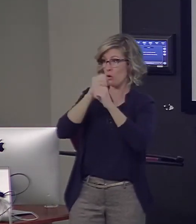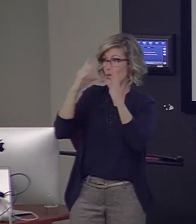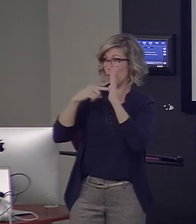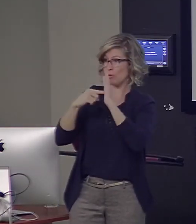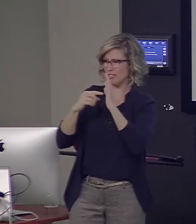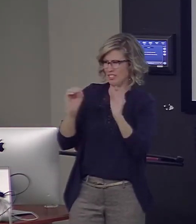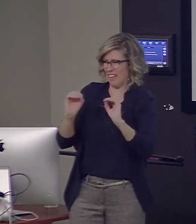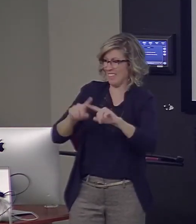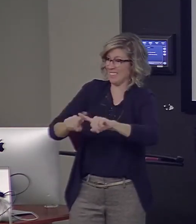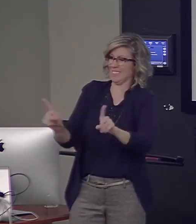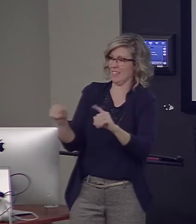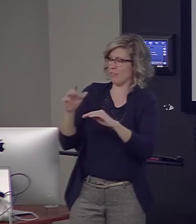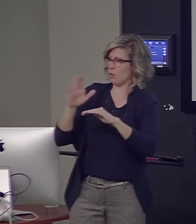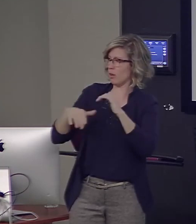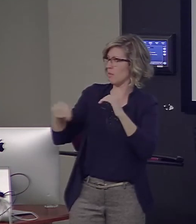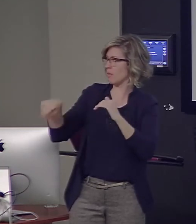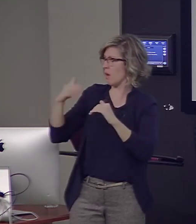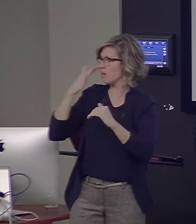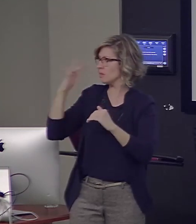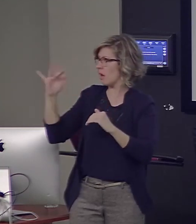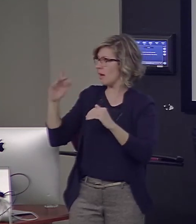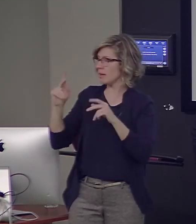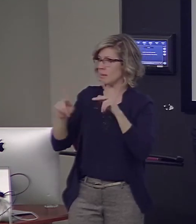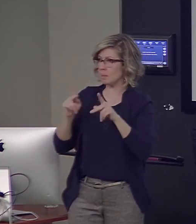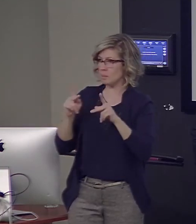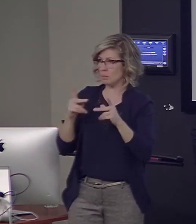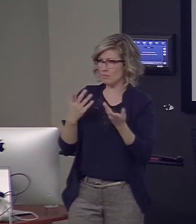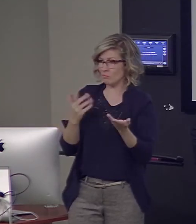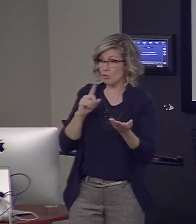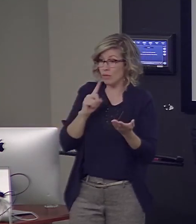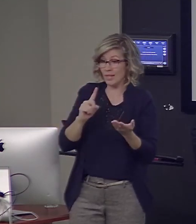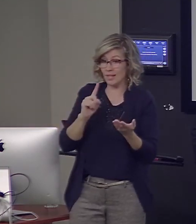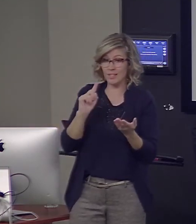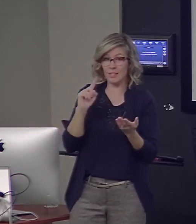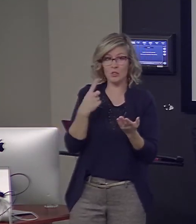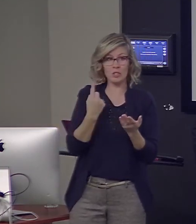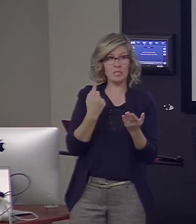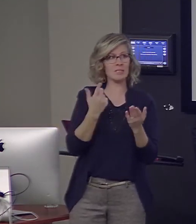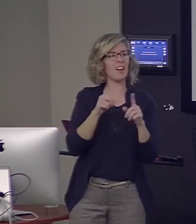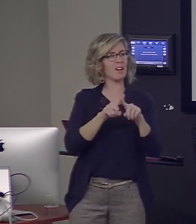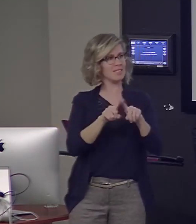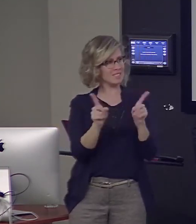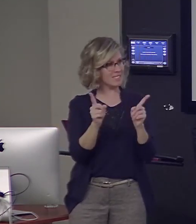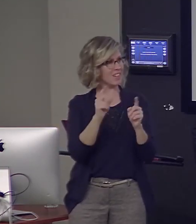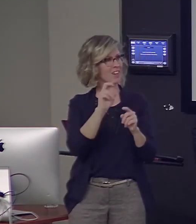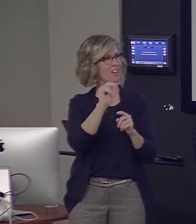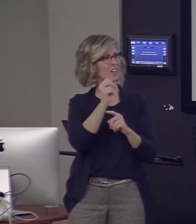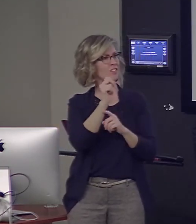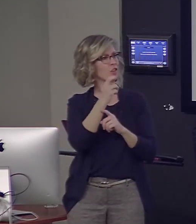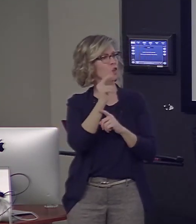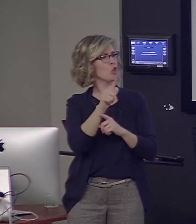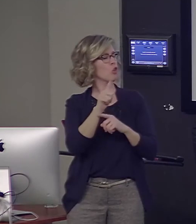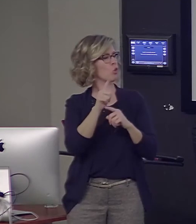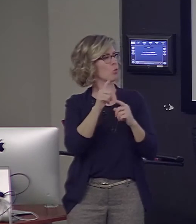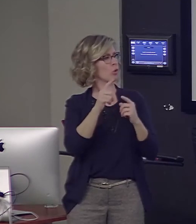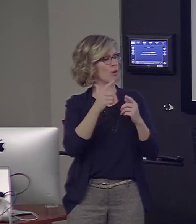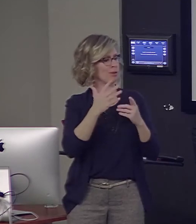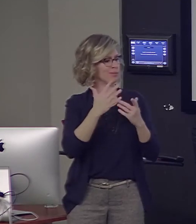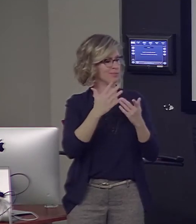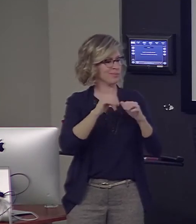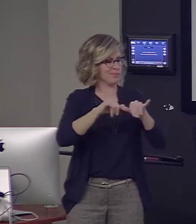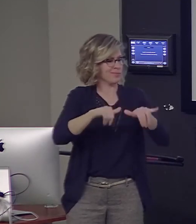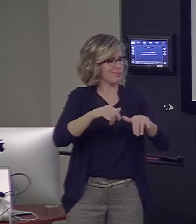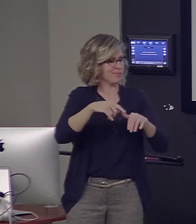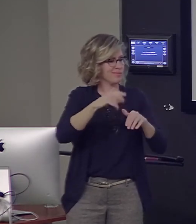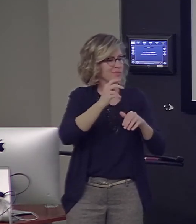different from those of the sighted people. That this is really a different neural implementation. And so what I